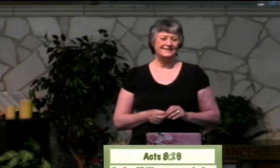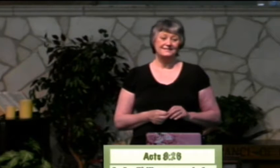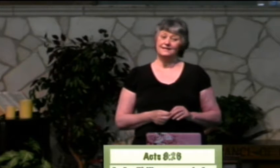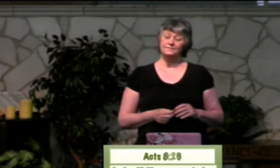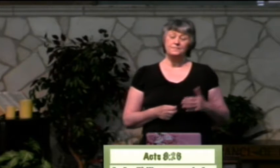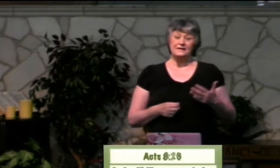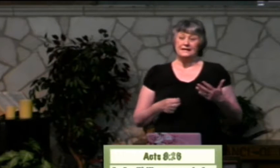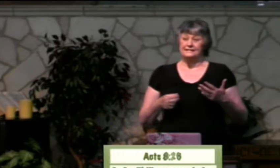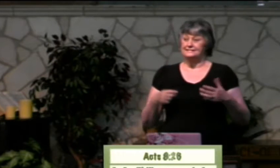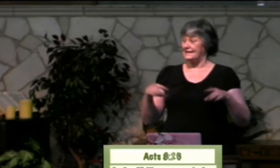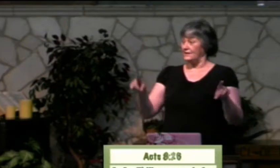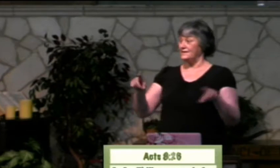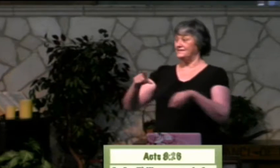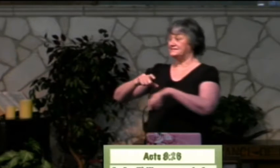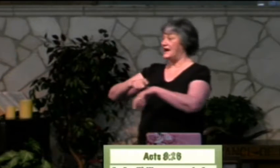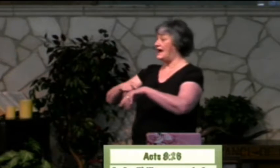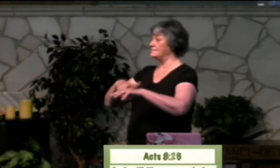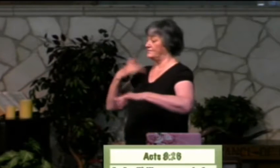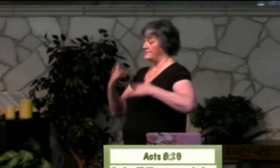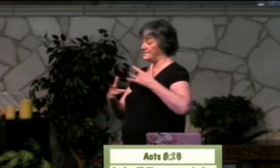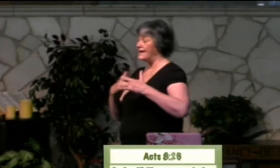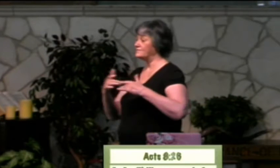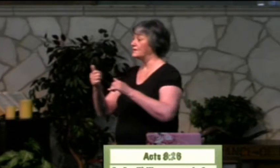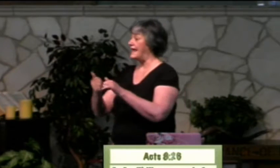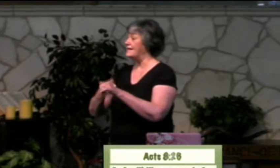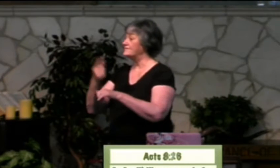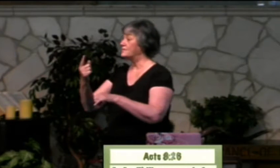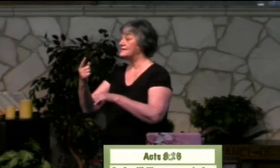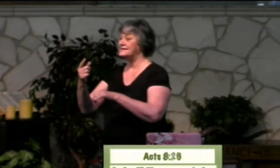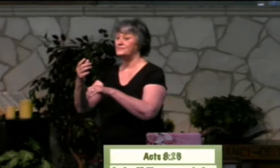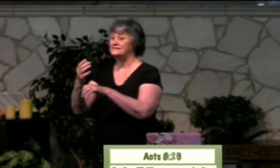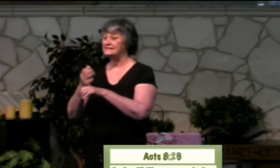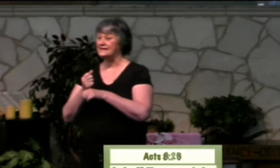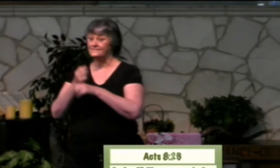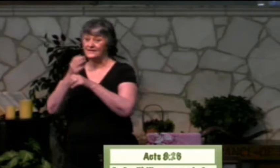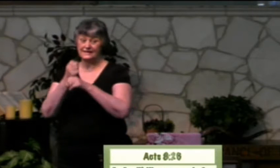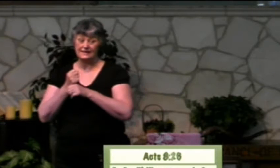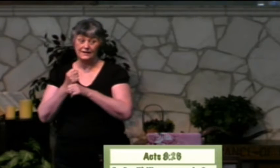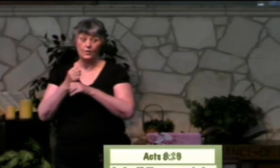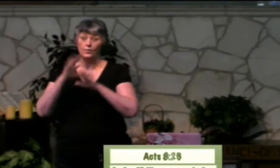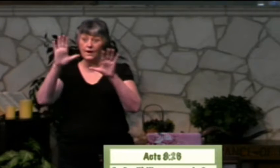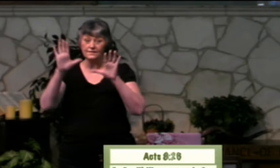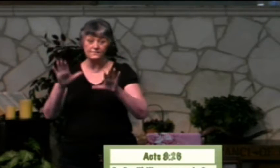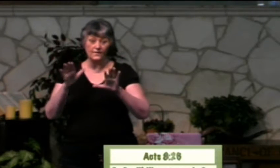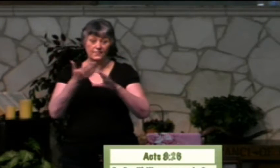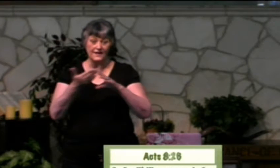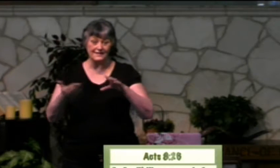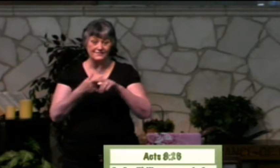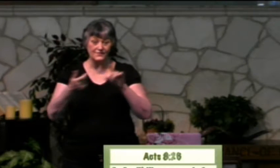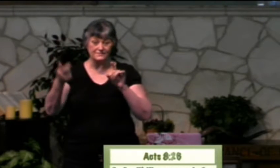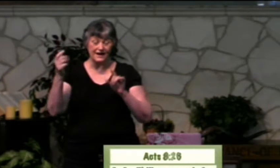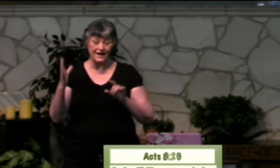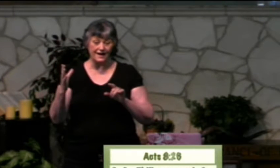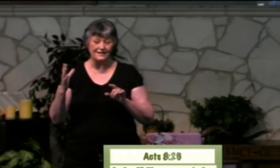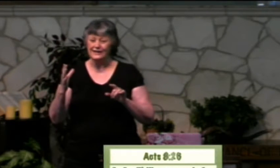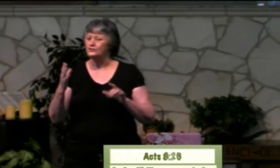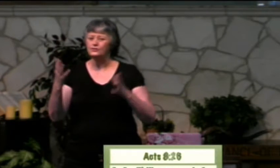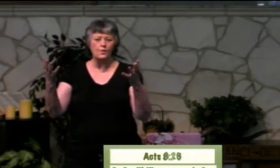See, during the time of revival, when everyone is receiving wonderful things from God, you want